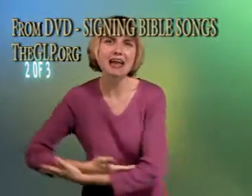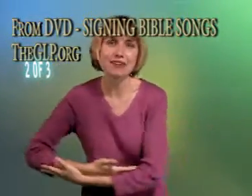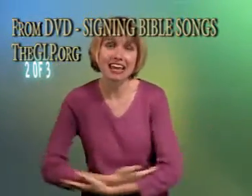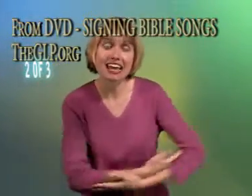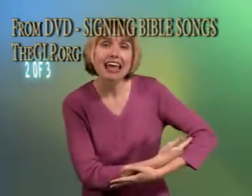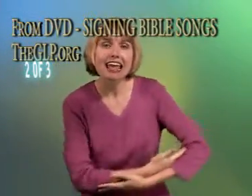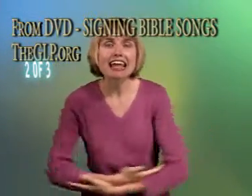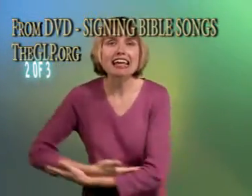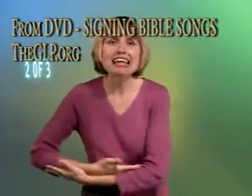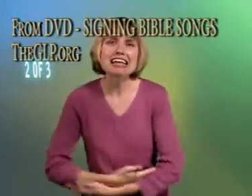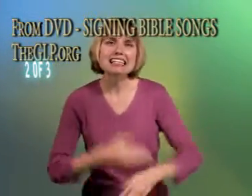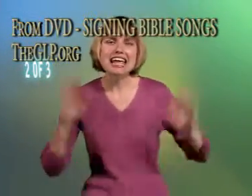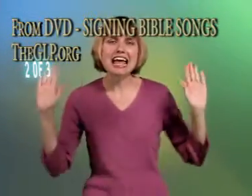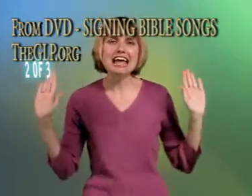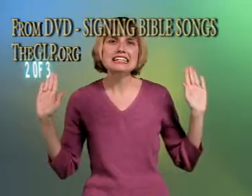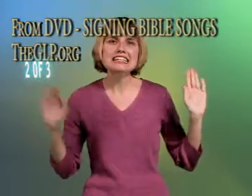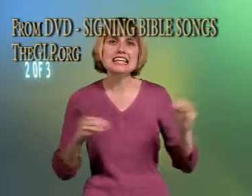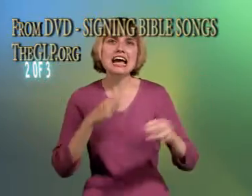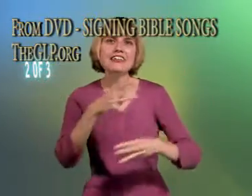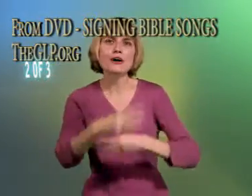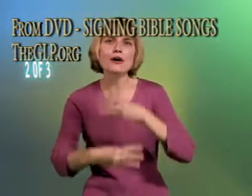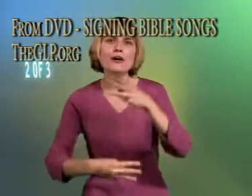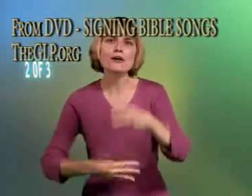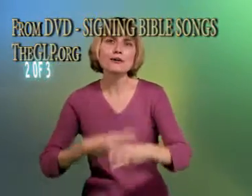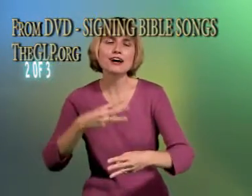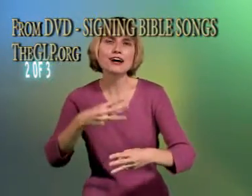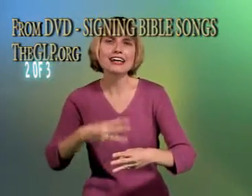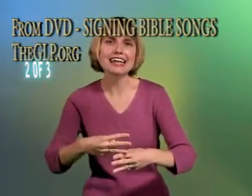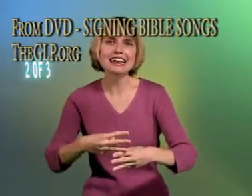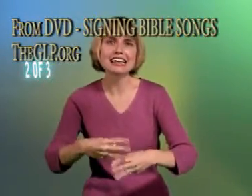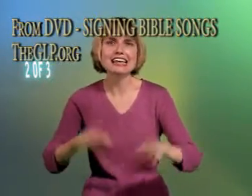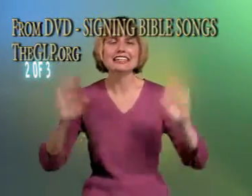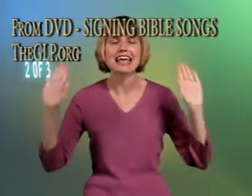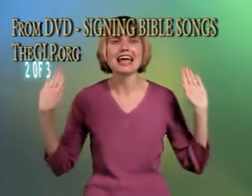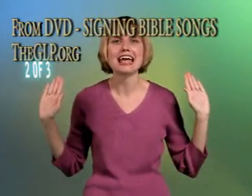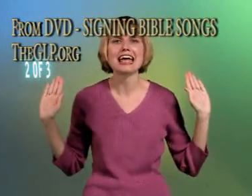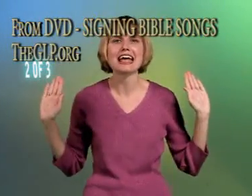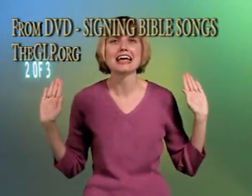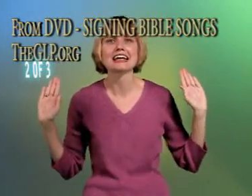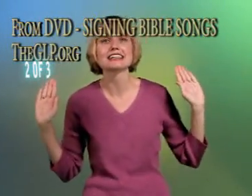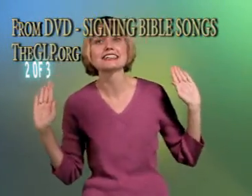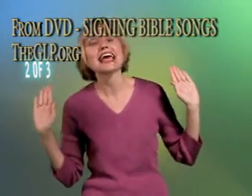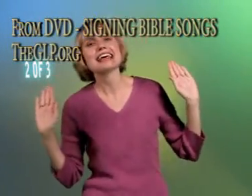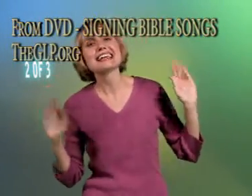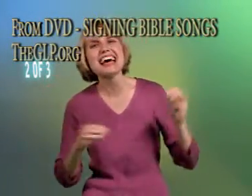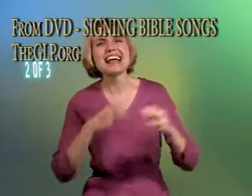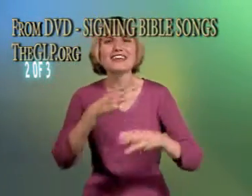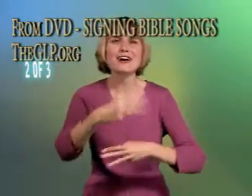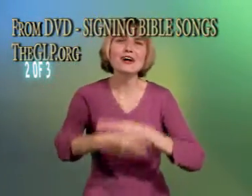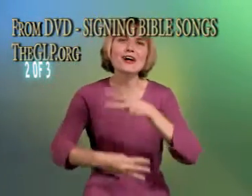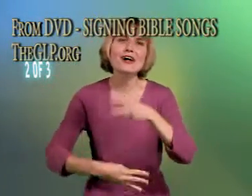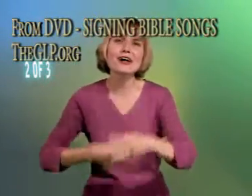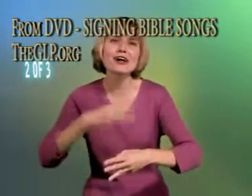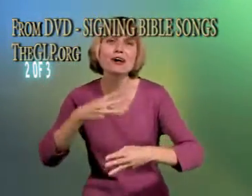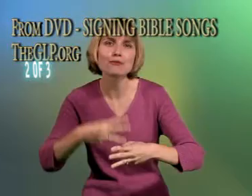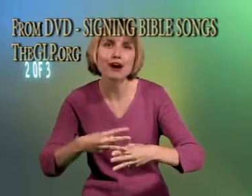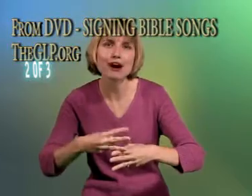baby in his hands. He's got the whole world in his hands. He's got the whole